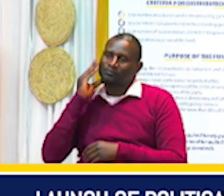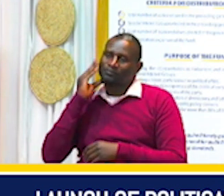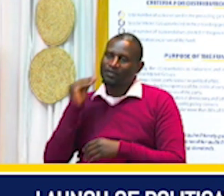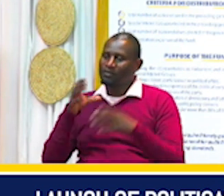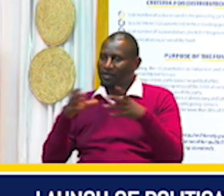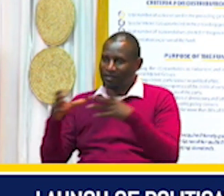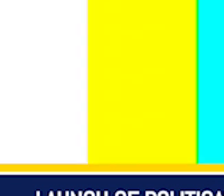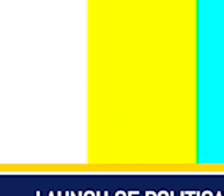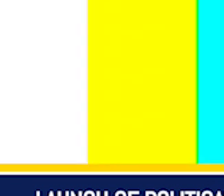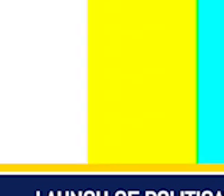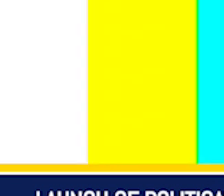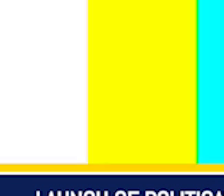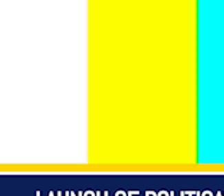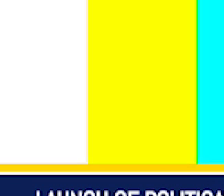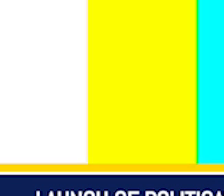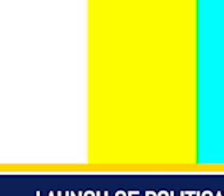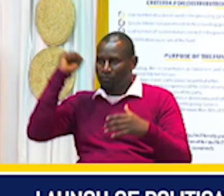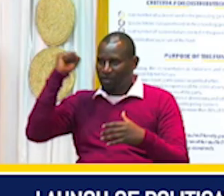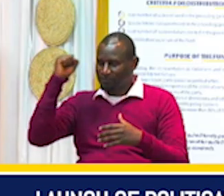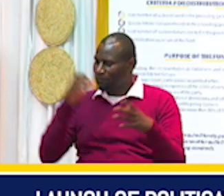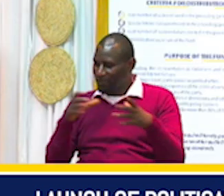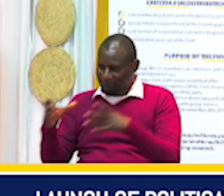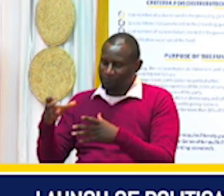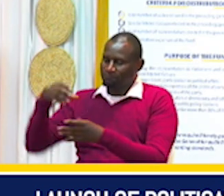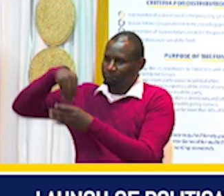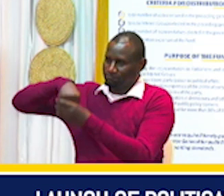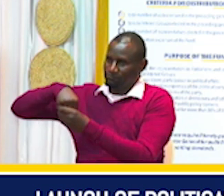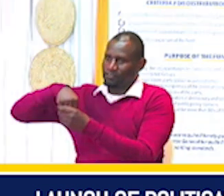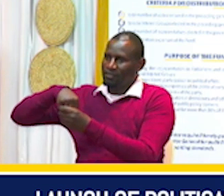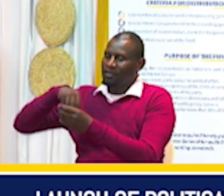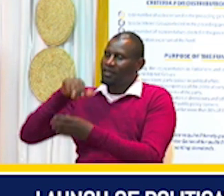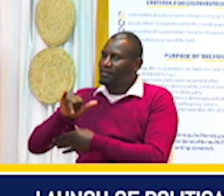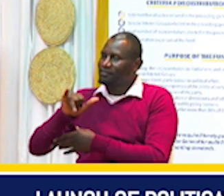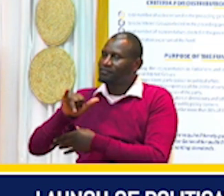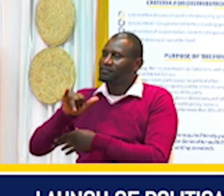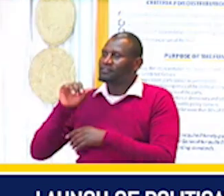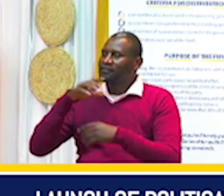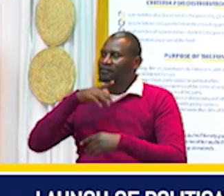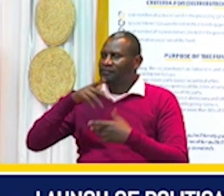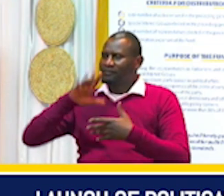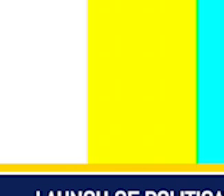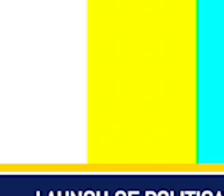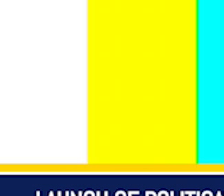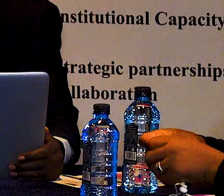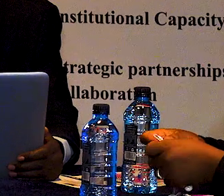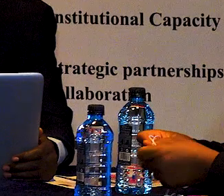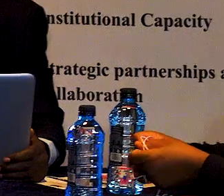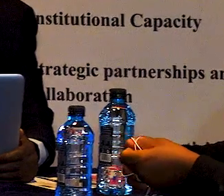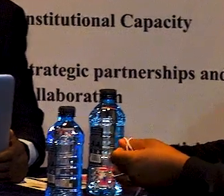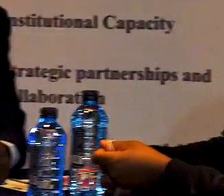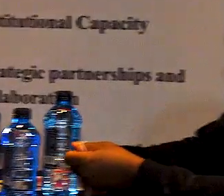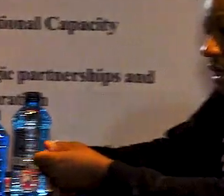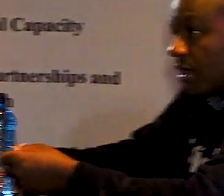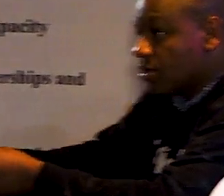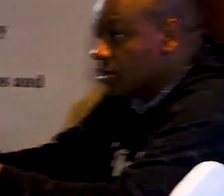party politics and how parties behave. And in that sense, Germany is very similar to Kenya. Both